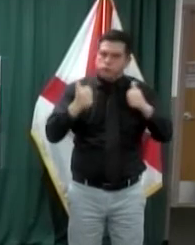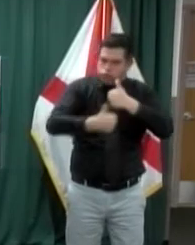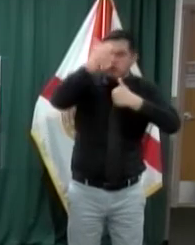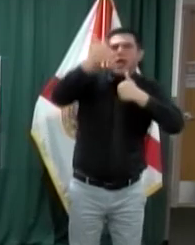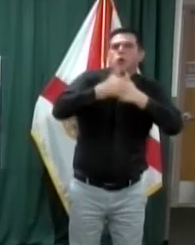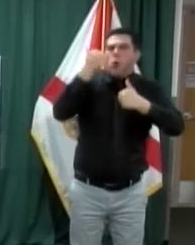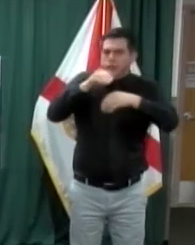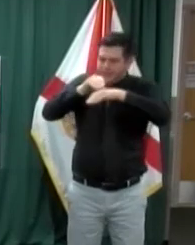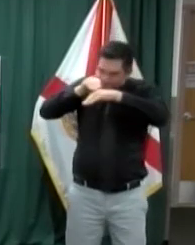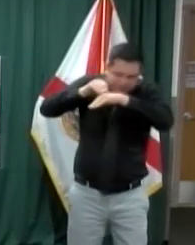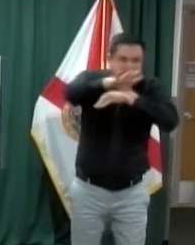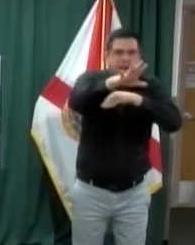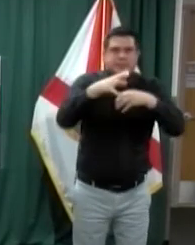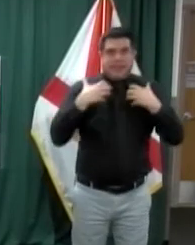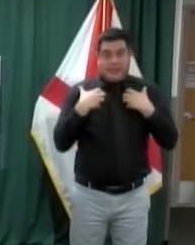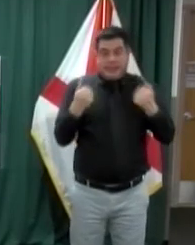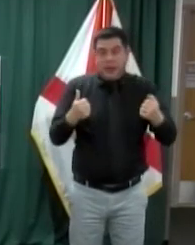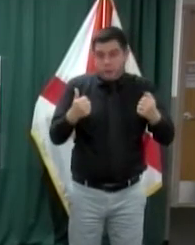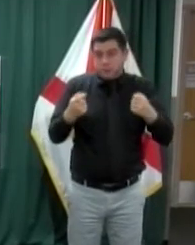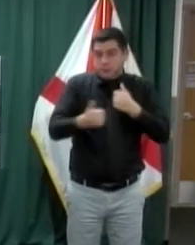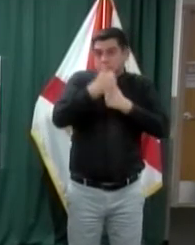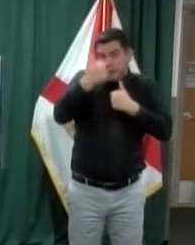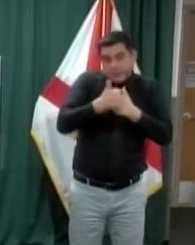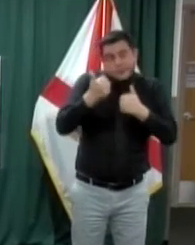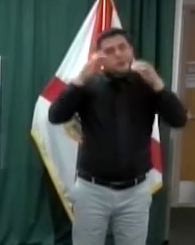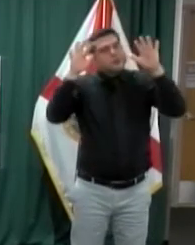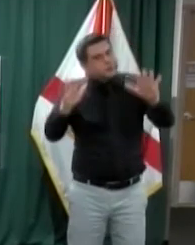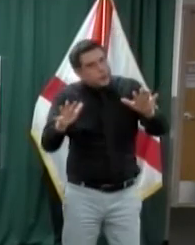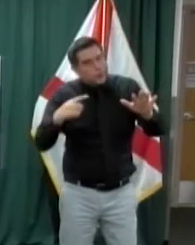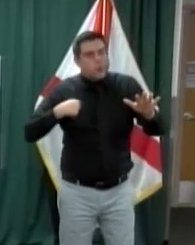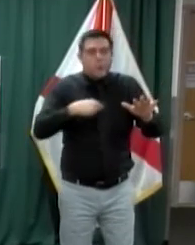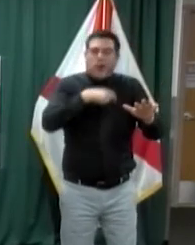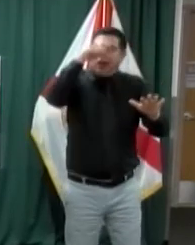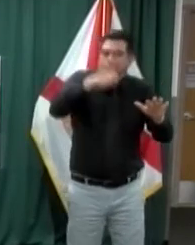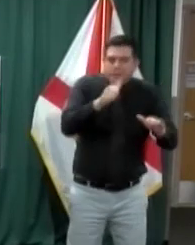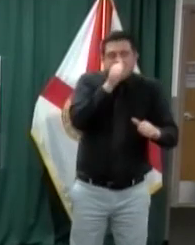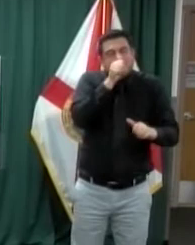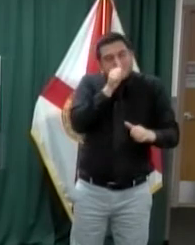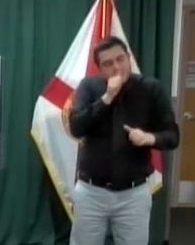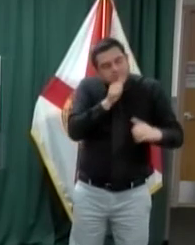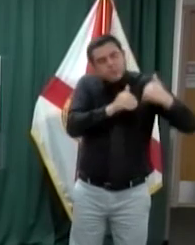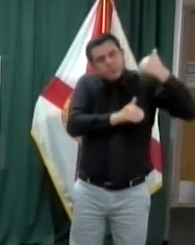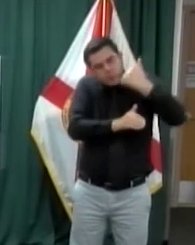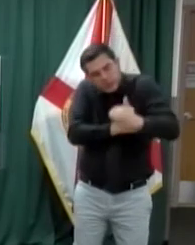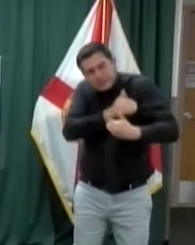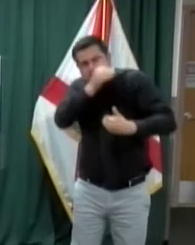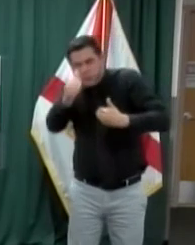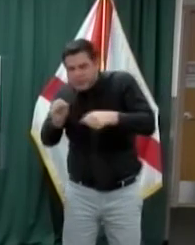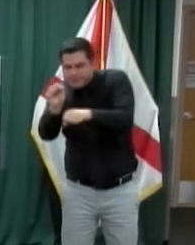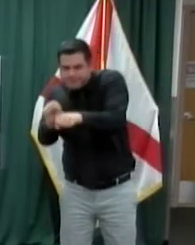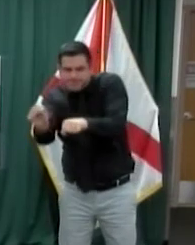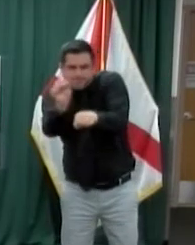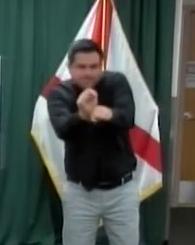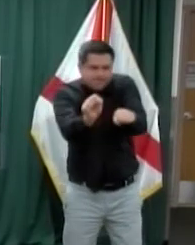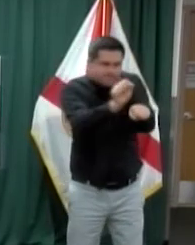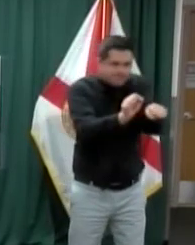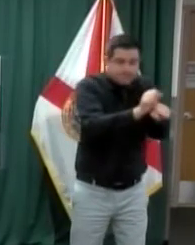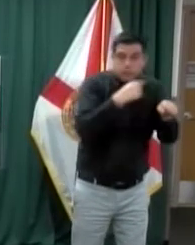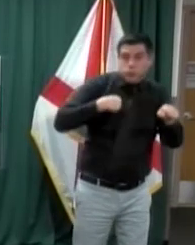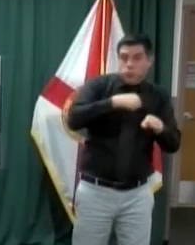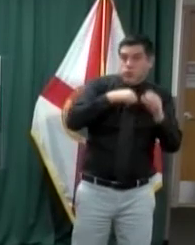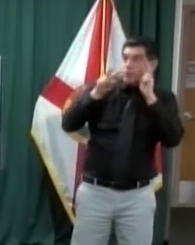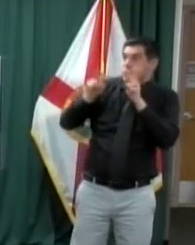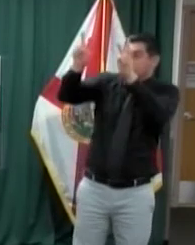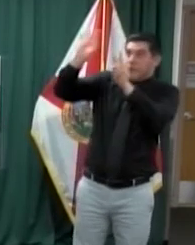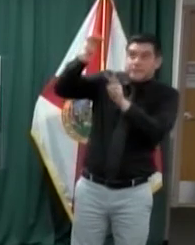work. Here in Seminole County, we will follow not only the federal but state guidelines. So I want to talk to you a little bit about that. As